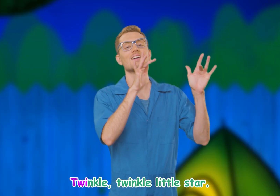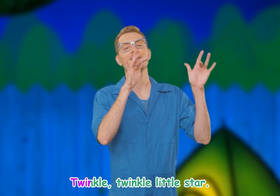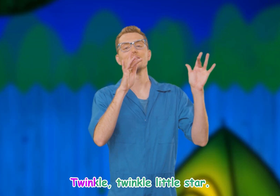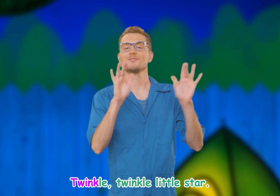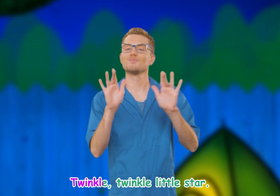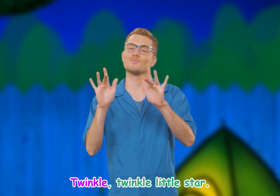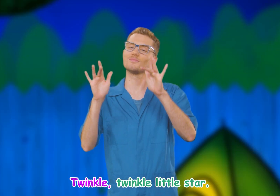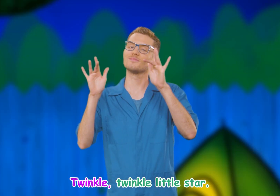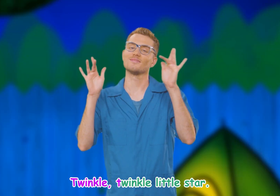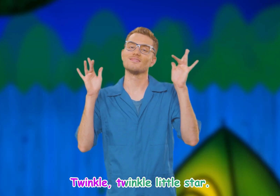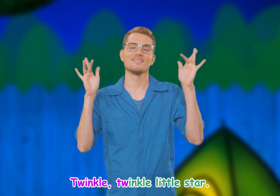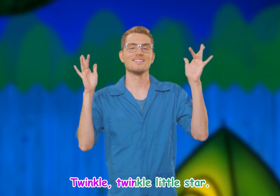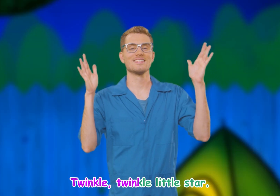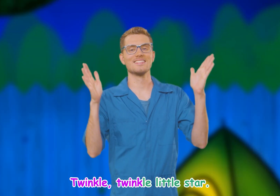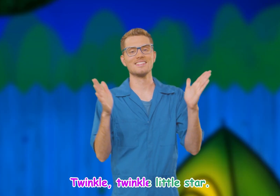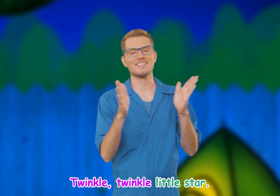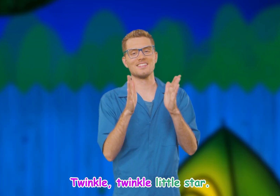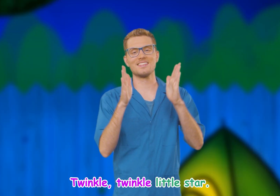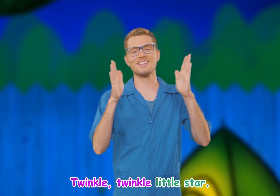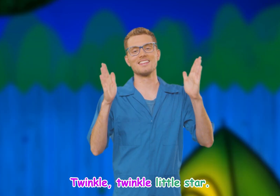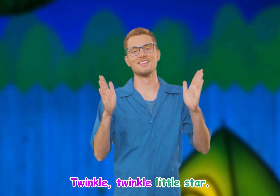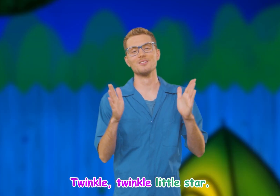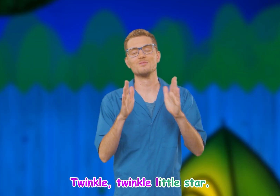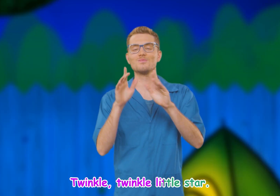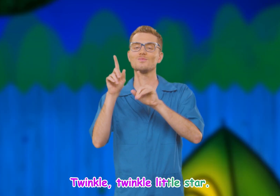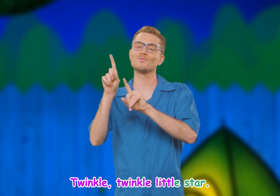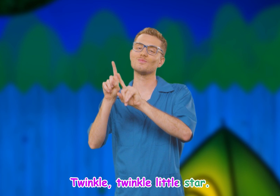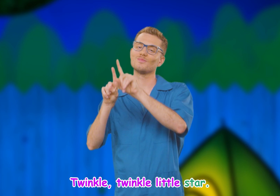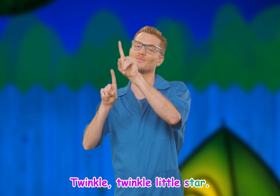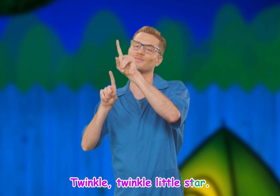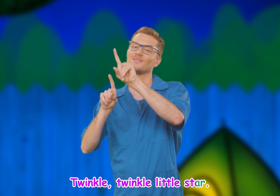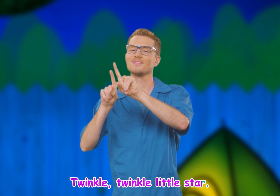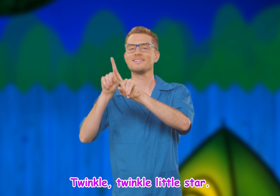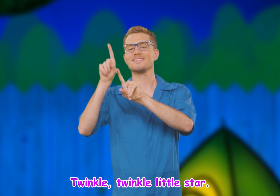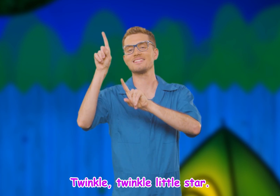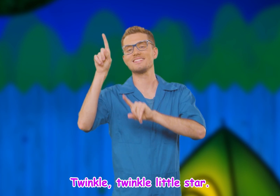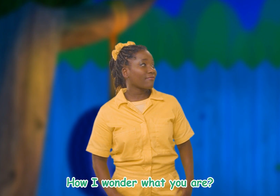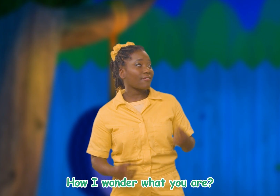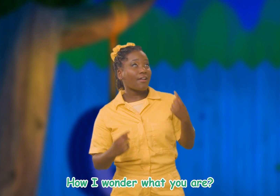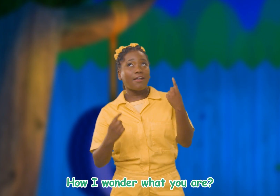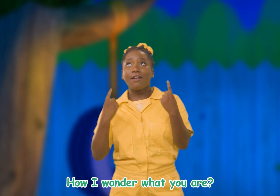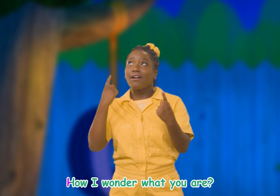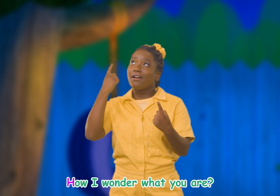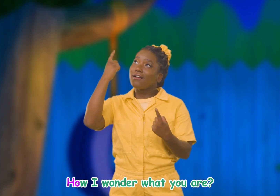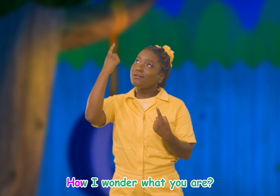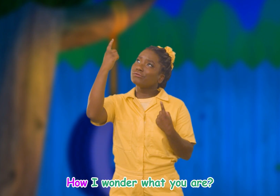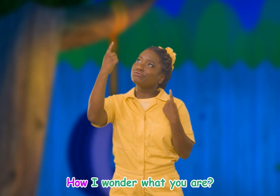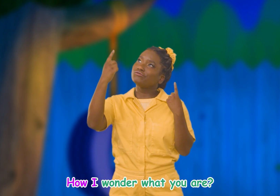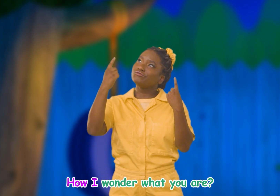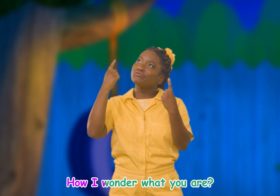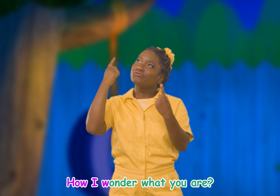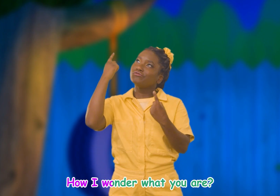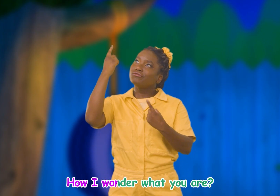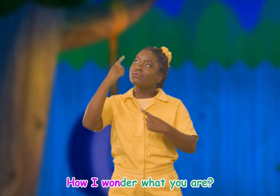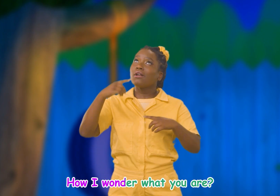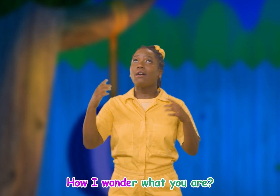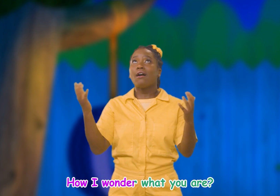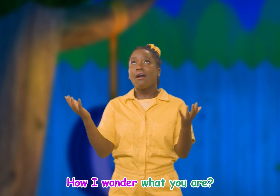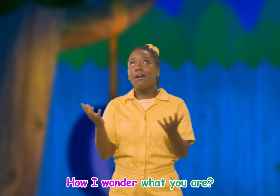Twinkle, twinkle, little star, how I